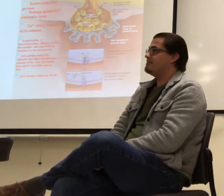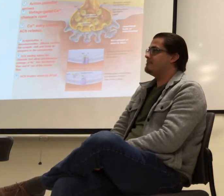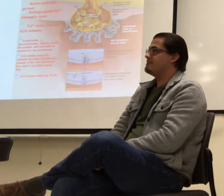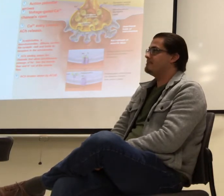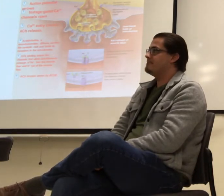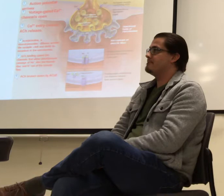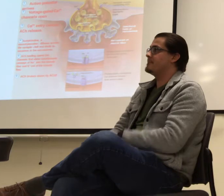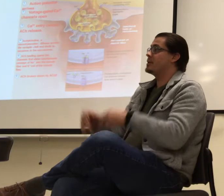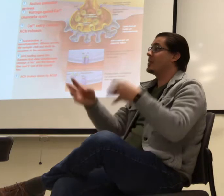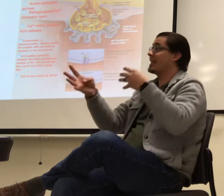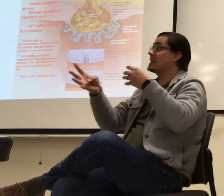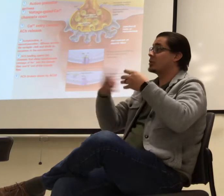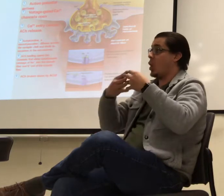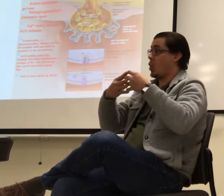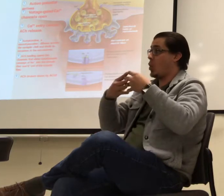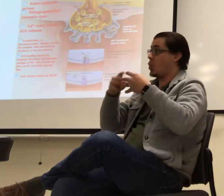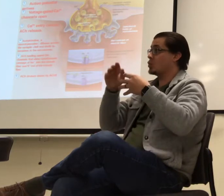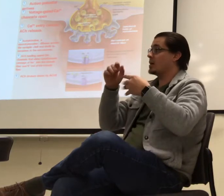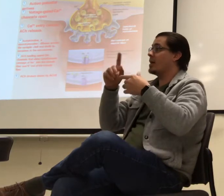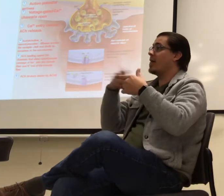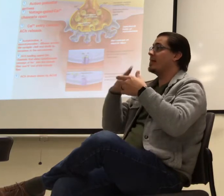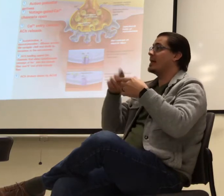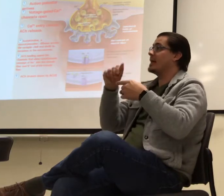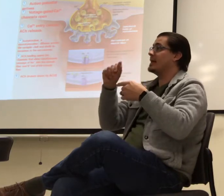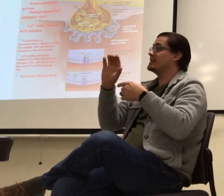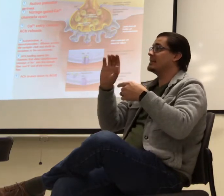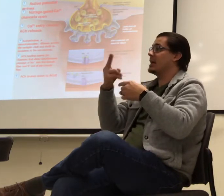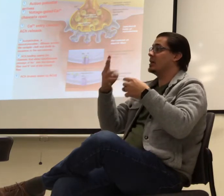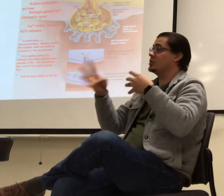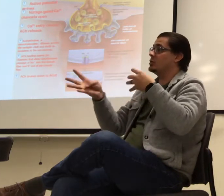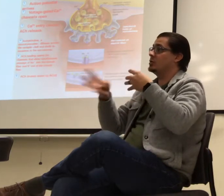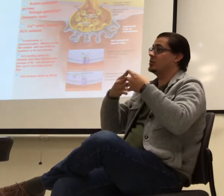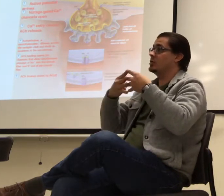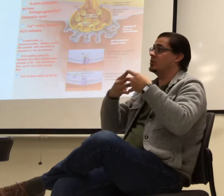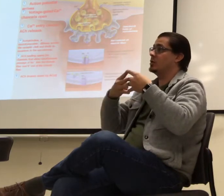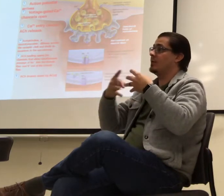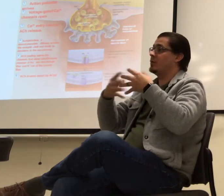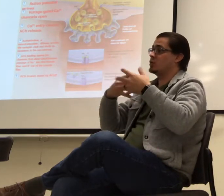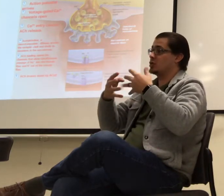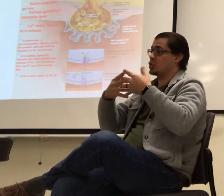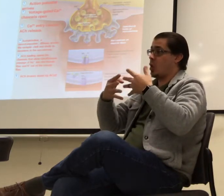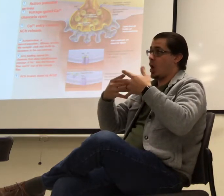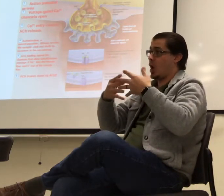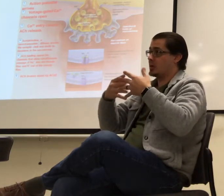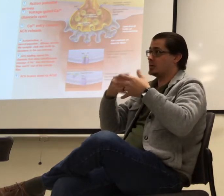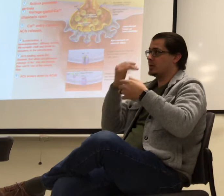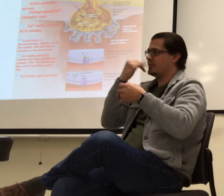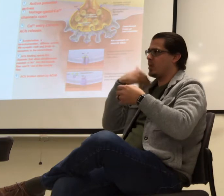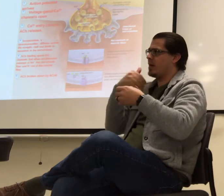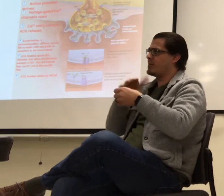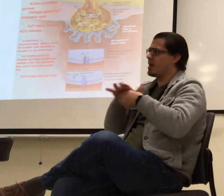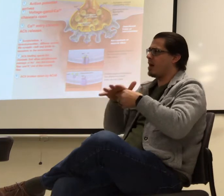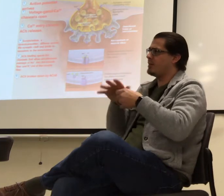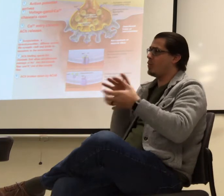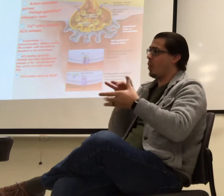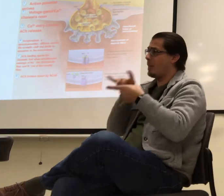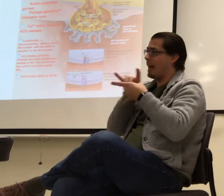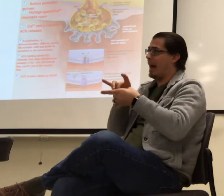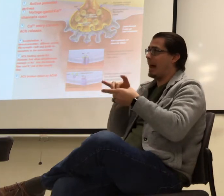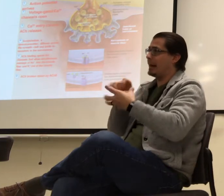But if ACH comes along, it fuses across the synapse, you have enough of it, and it binds its